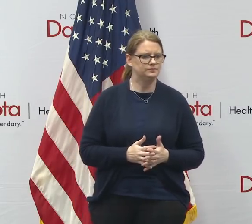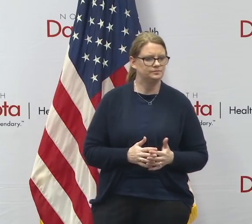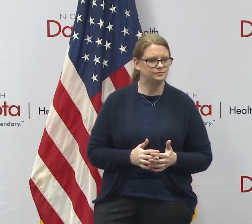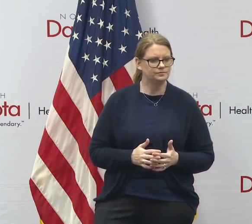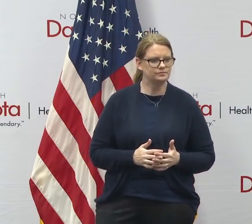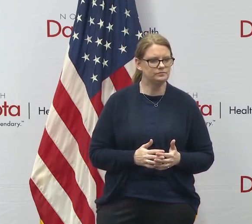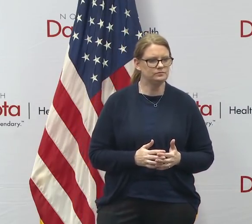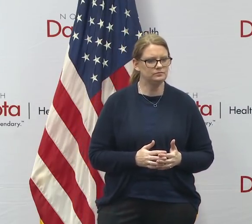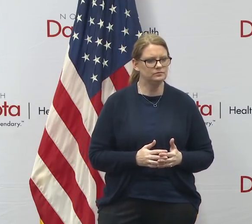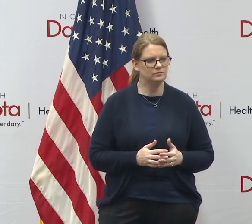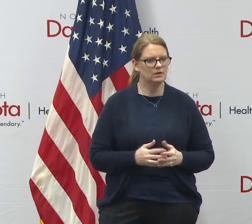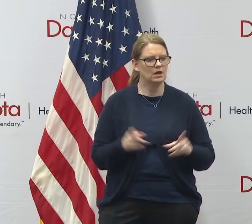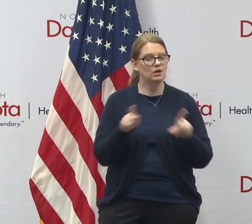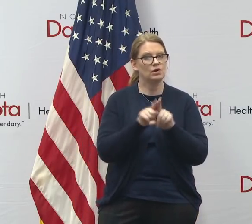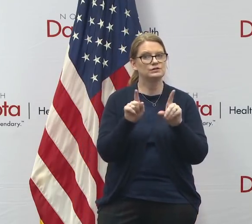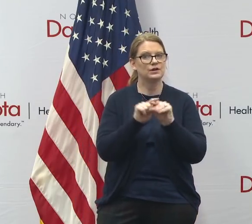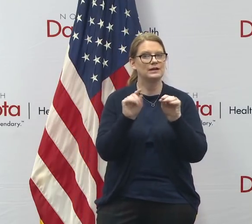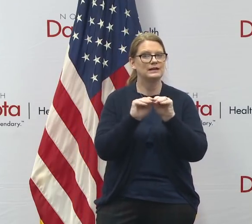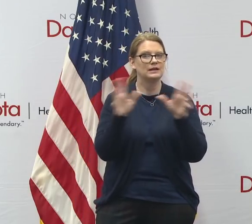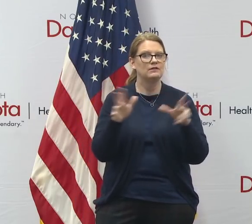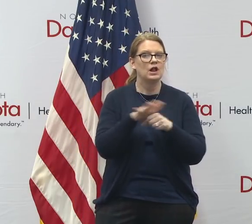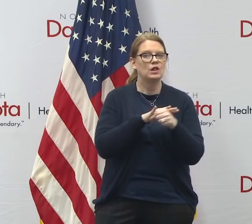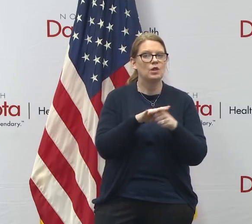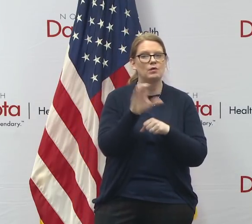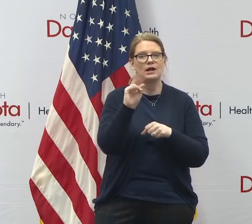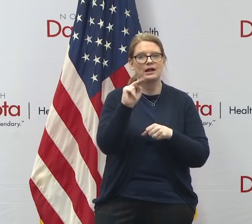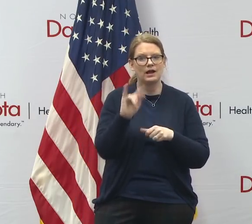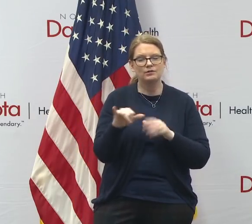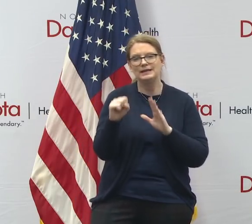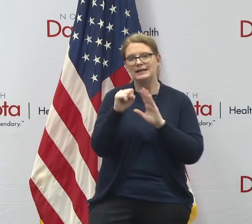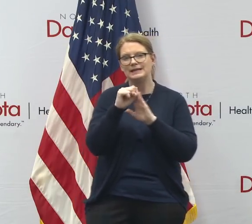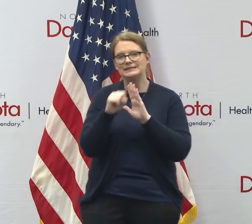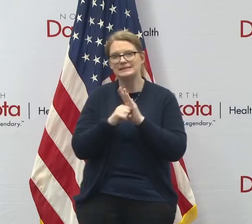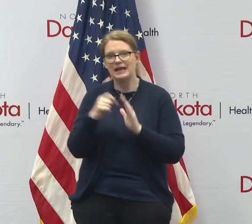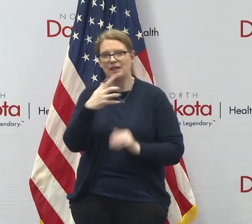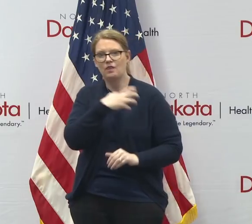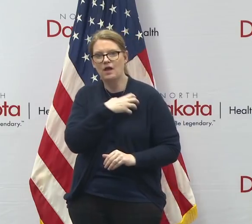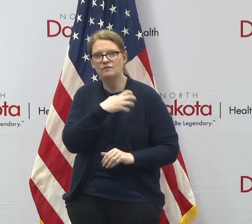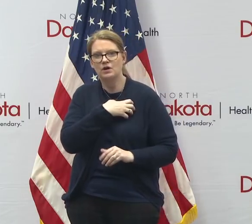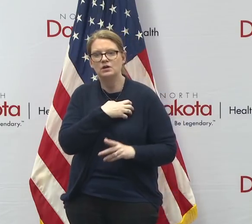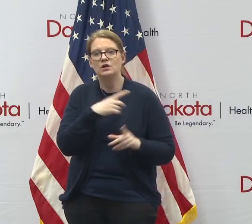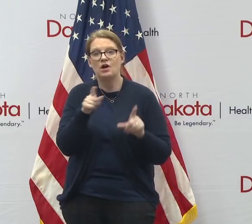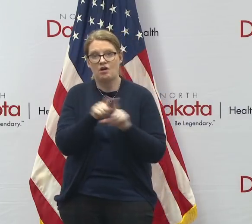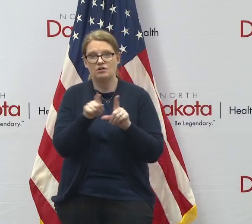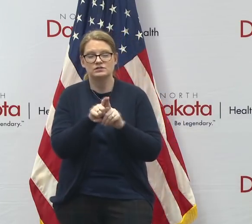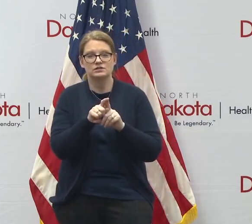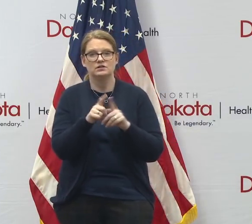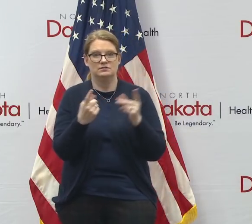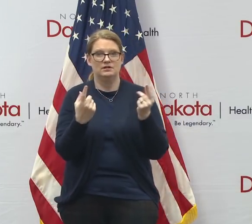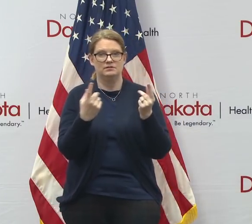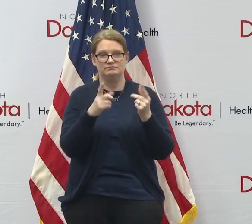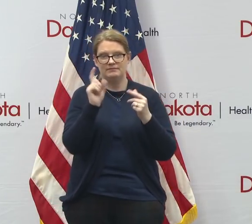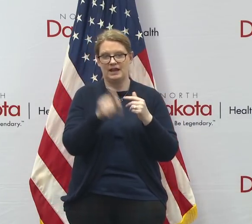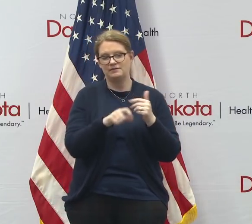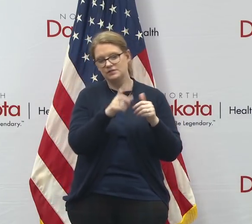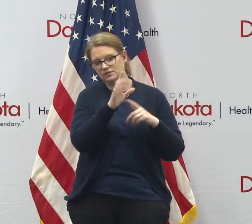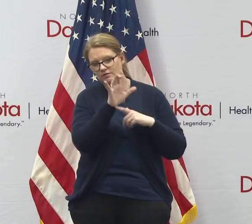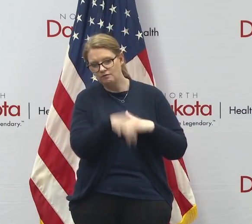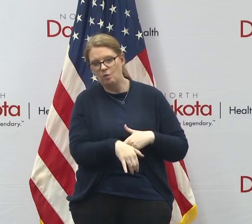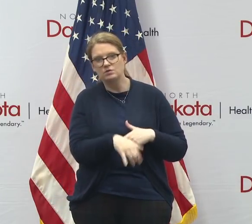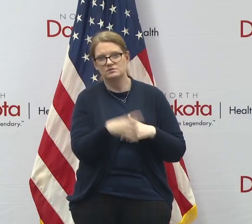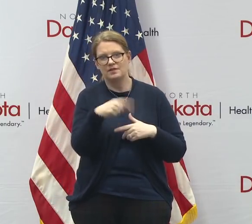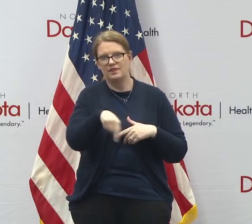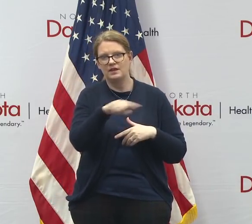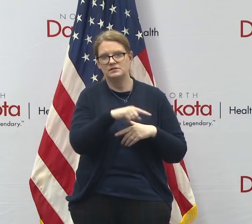this order also clarifies that local, county, and state law enforcement are authorized and directed to enforce the provisions of the executive order. The violations of